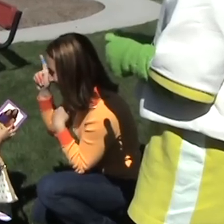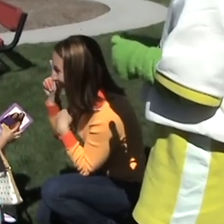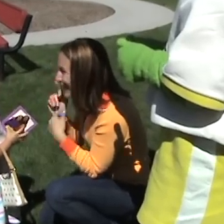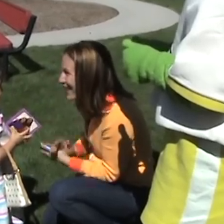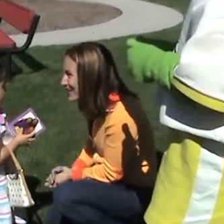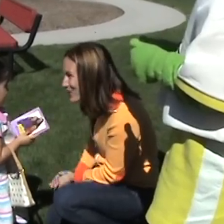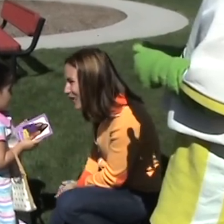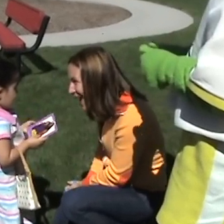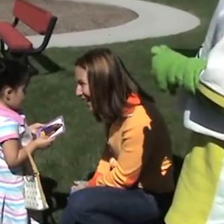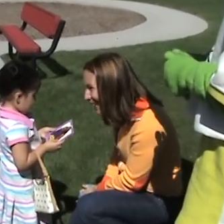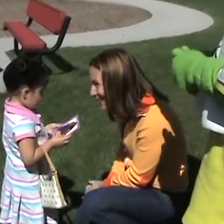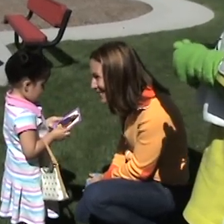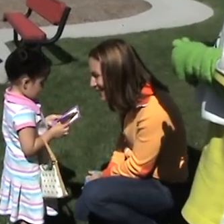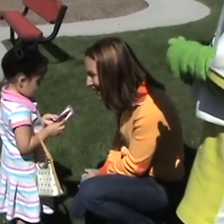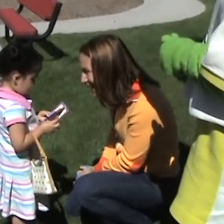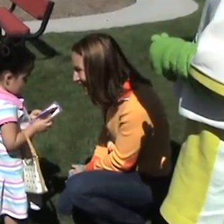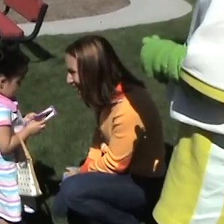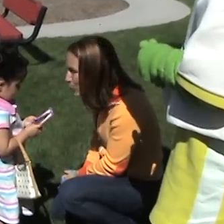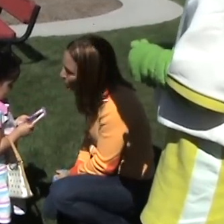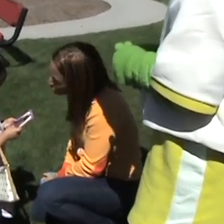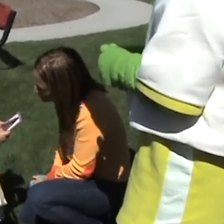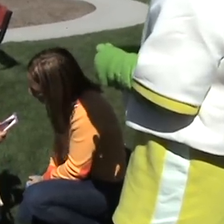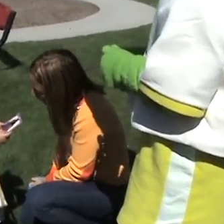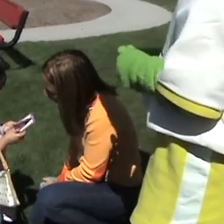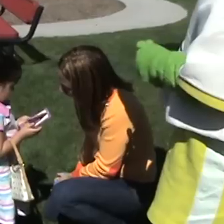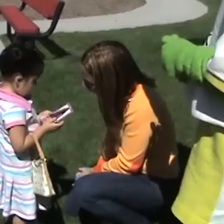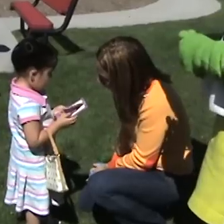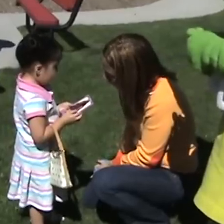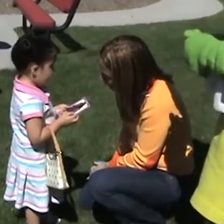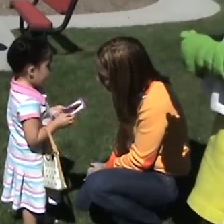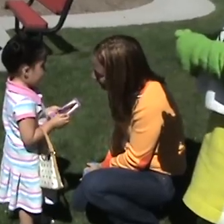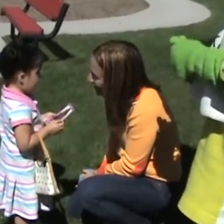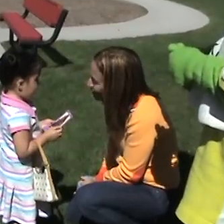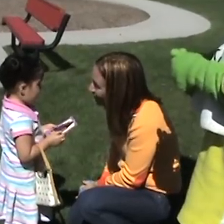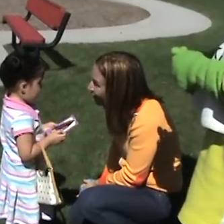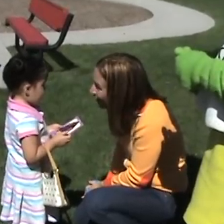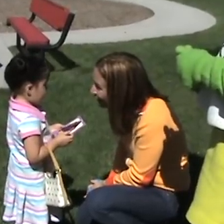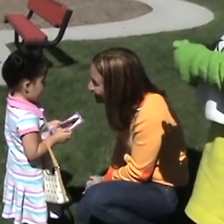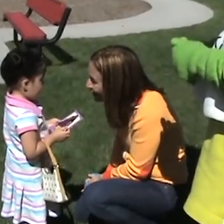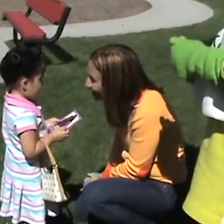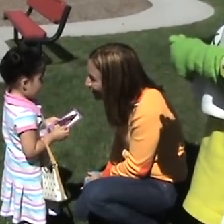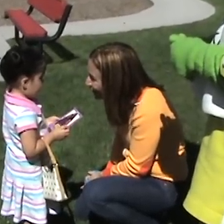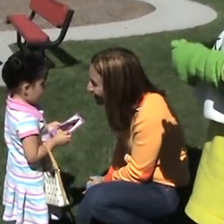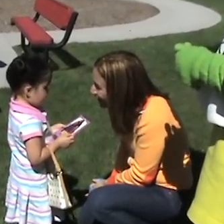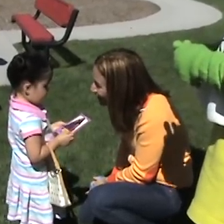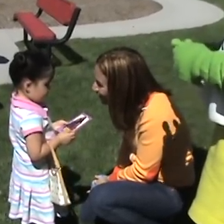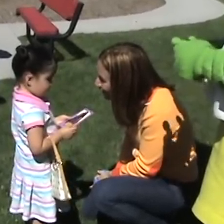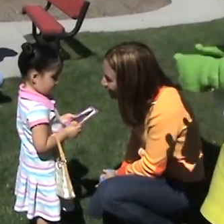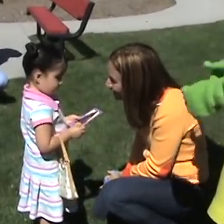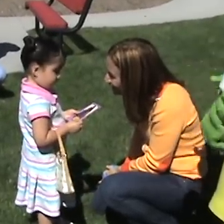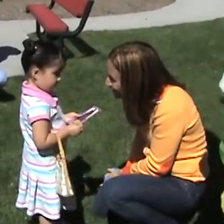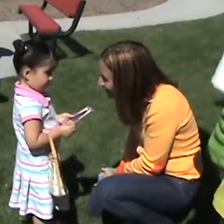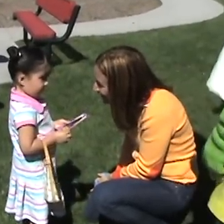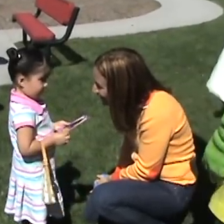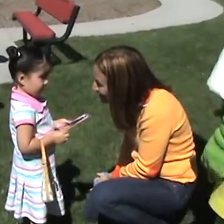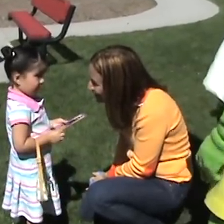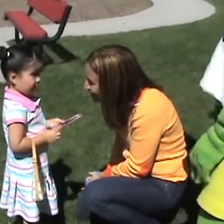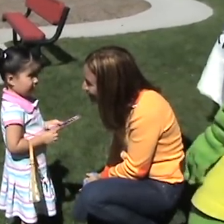Leah, that's right. Yeah. And what's your name? Eliana, I know. How are you? Good to see